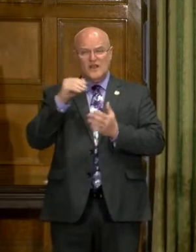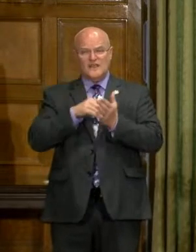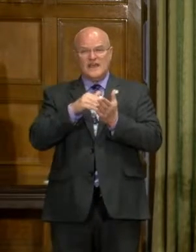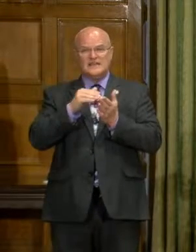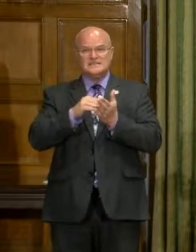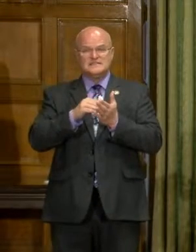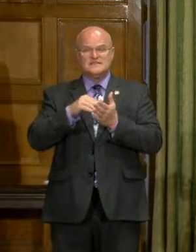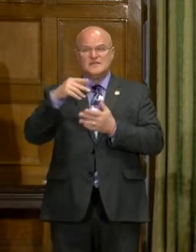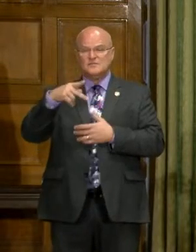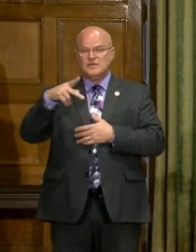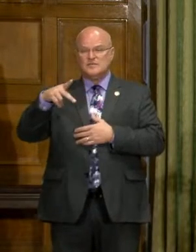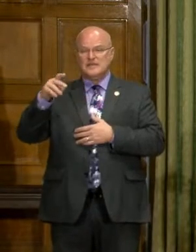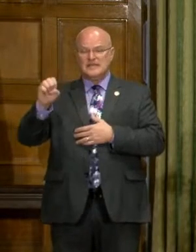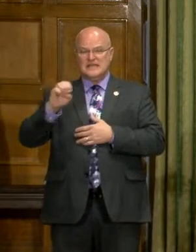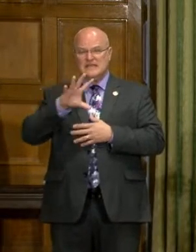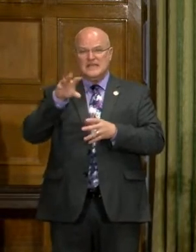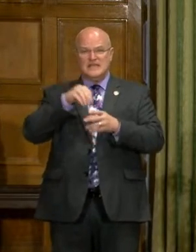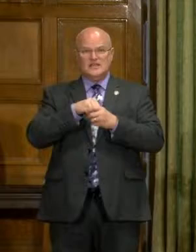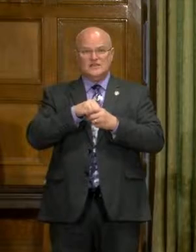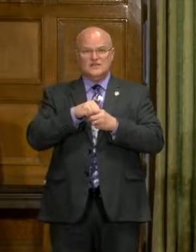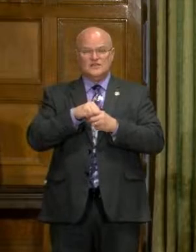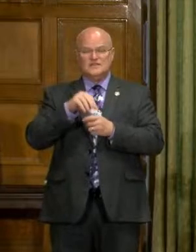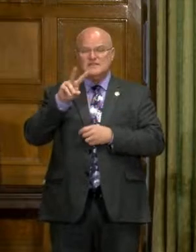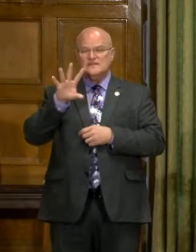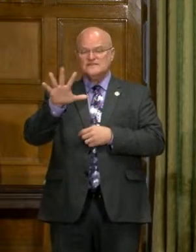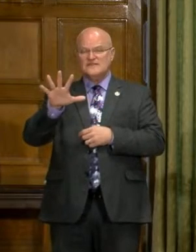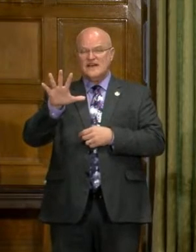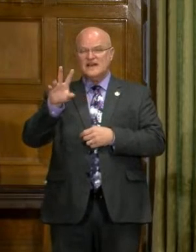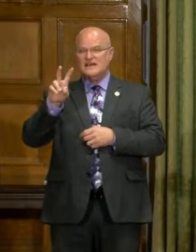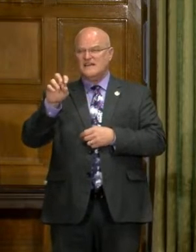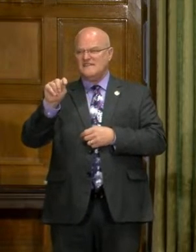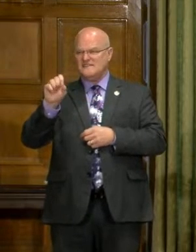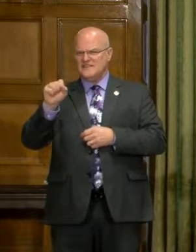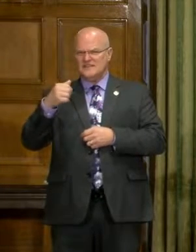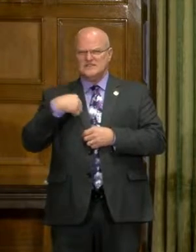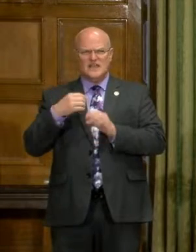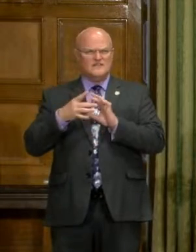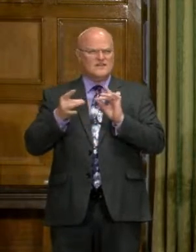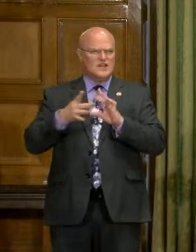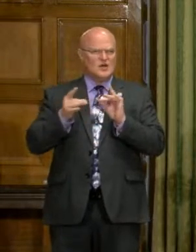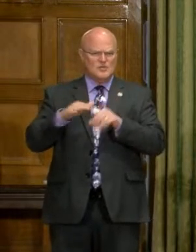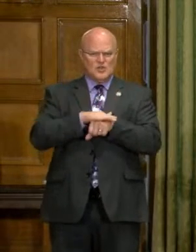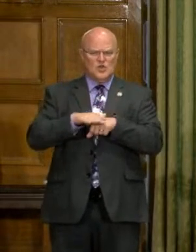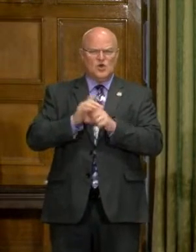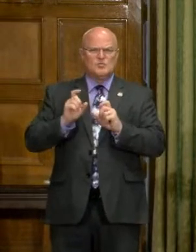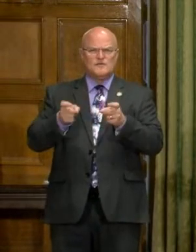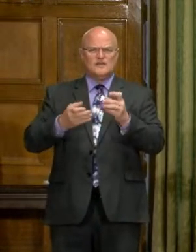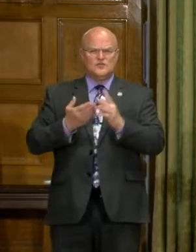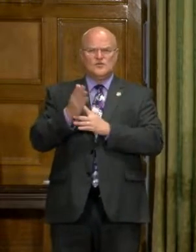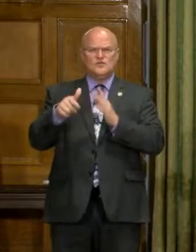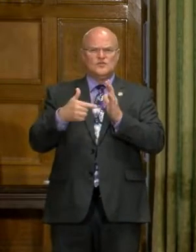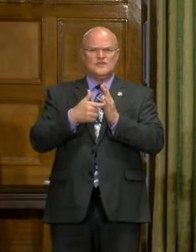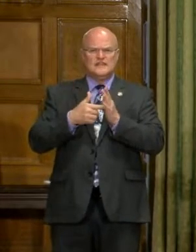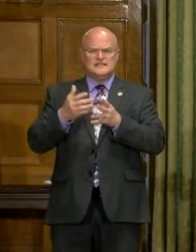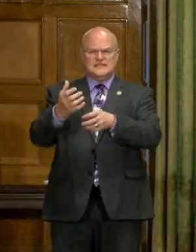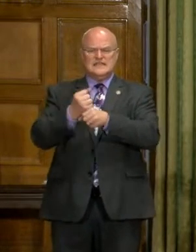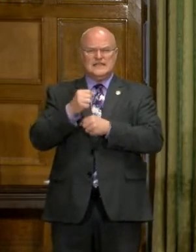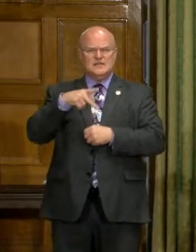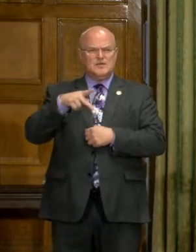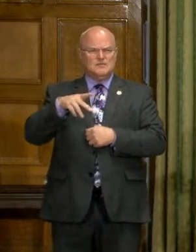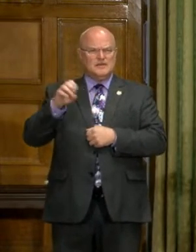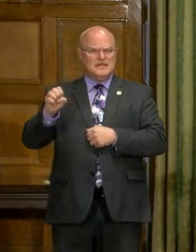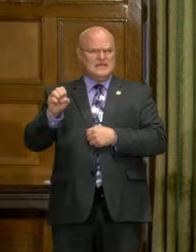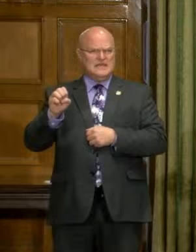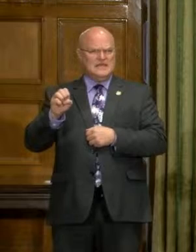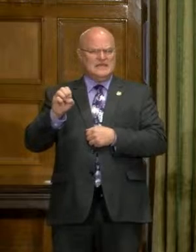thousands of PPE products, including 5 ventilators. Do you have a comment on local providers going through these avenues for PPE